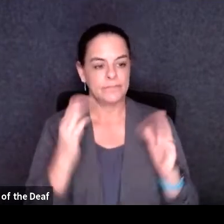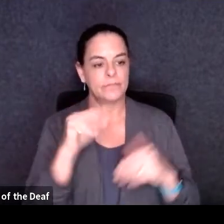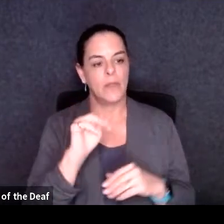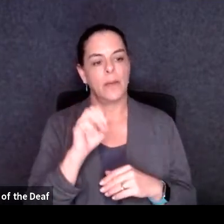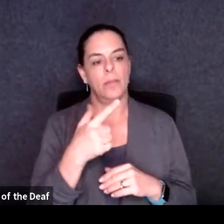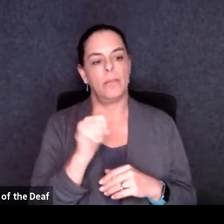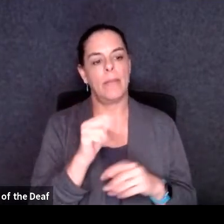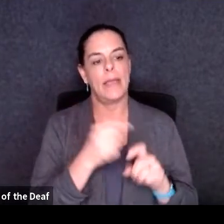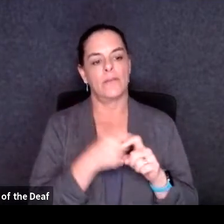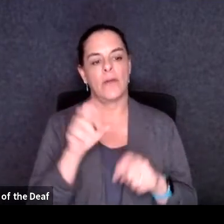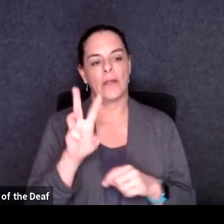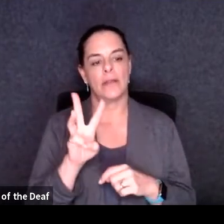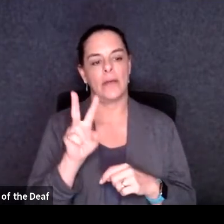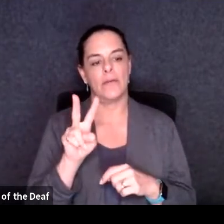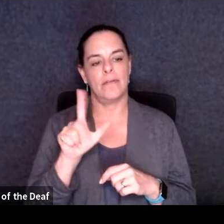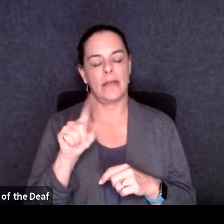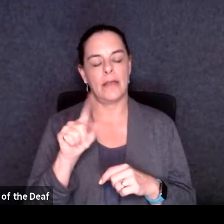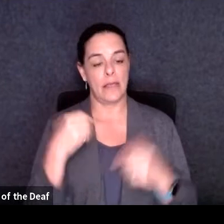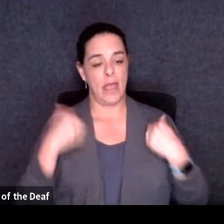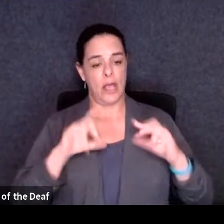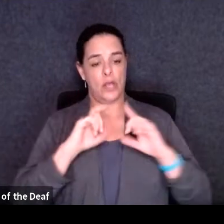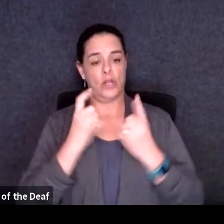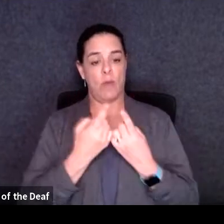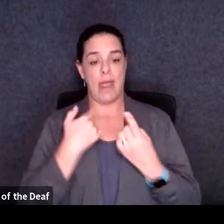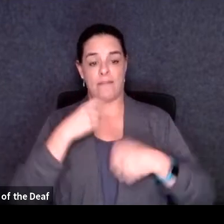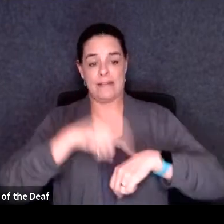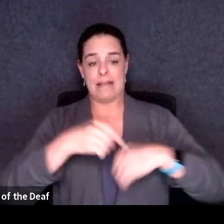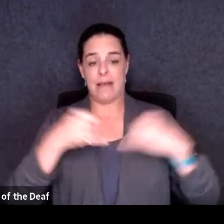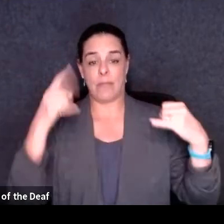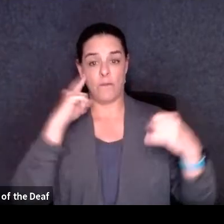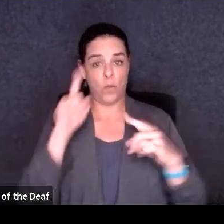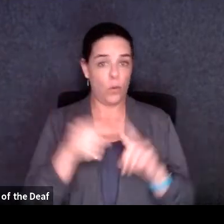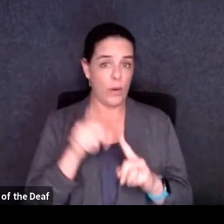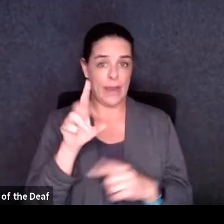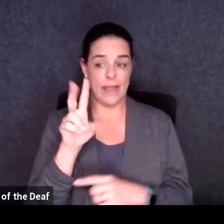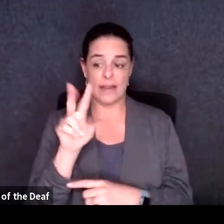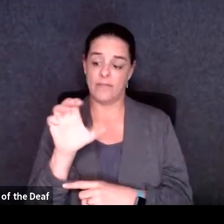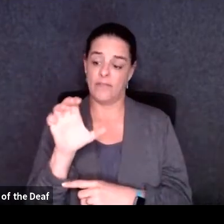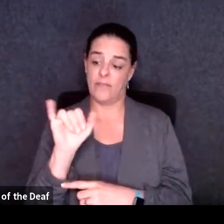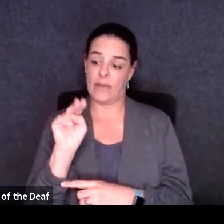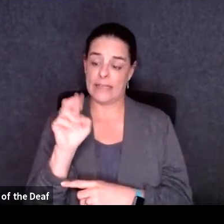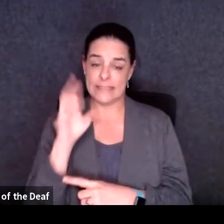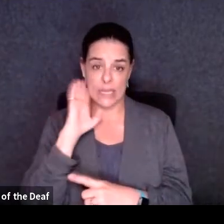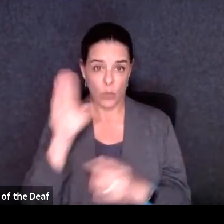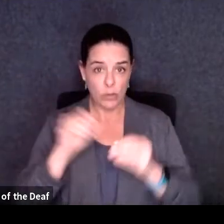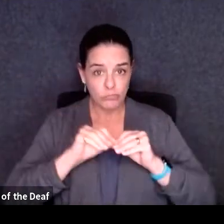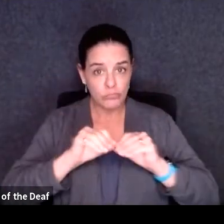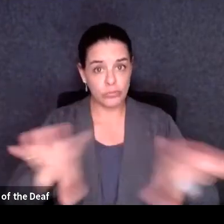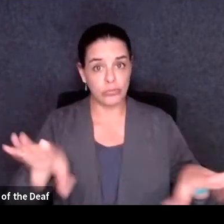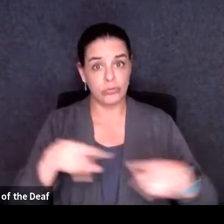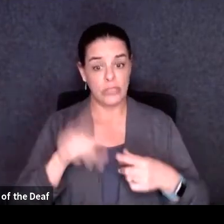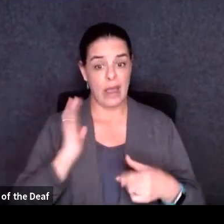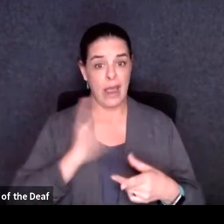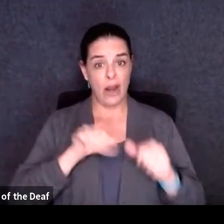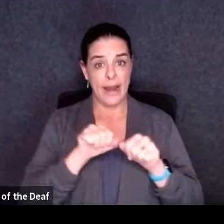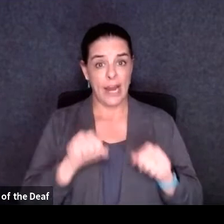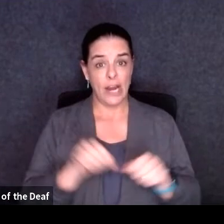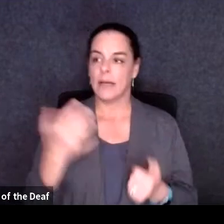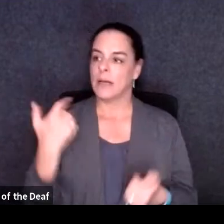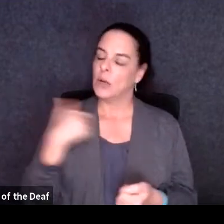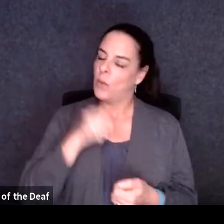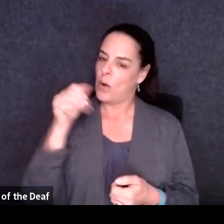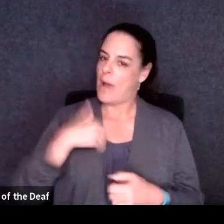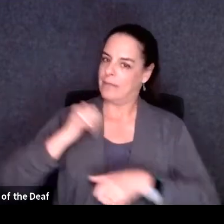with WVLT, has the health department been given a timeline for when the vaccine will be distributed in our area? We don't have a firm timeline